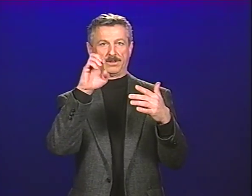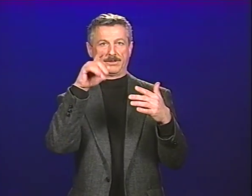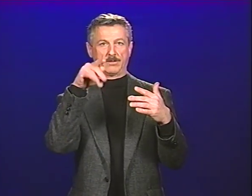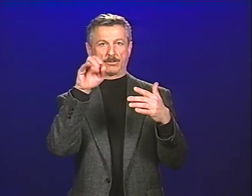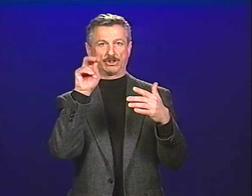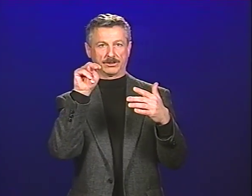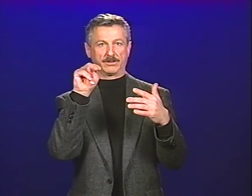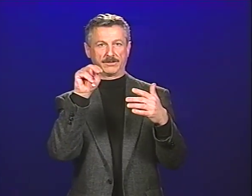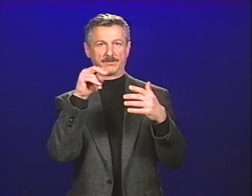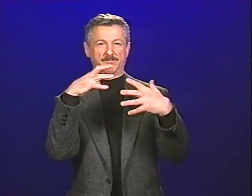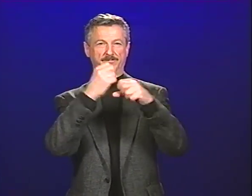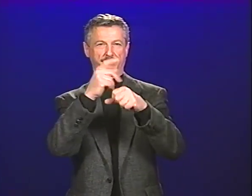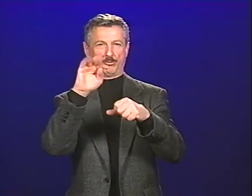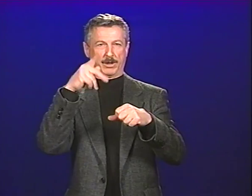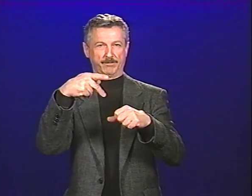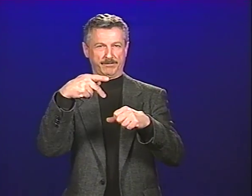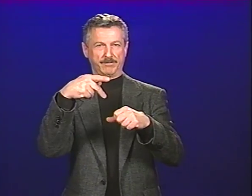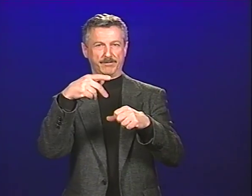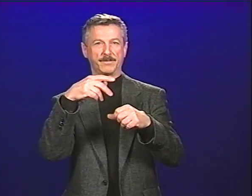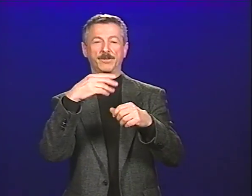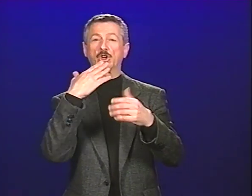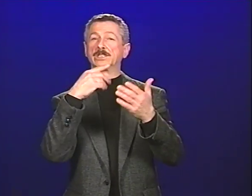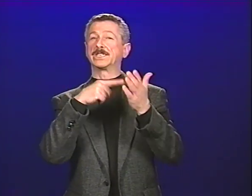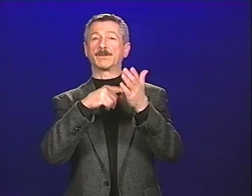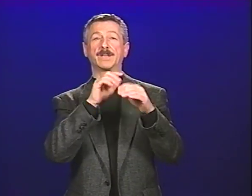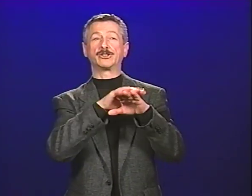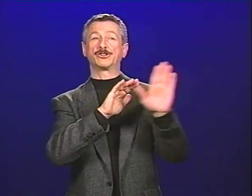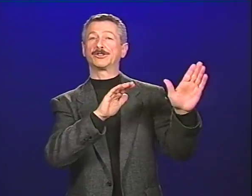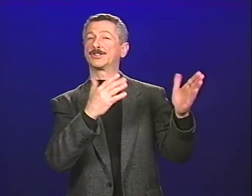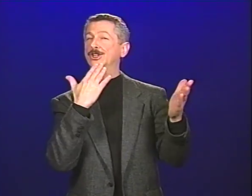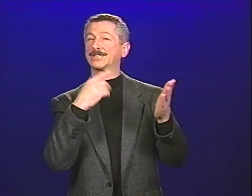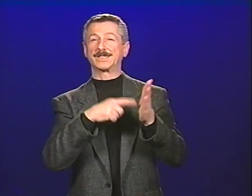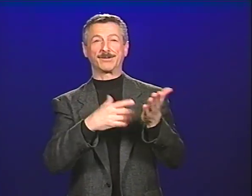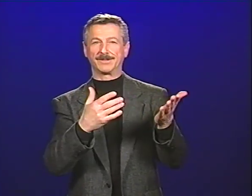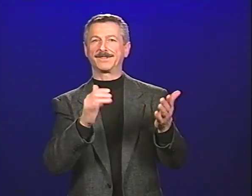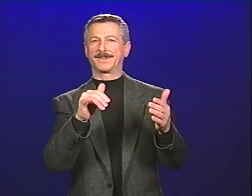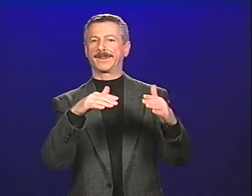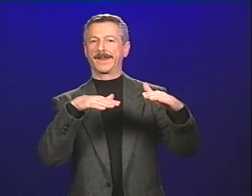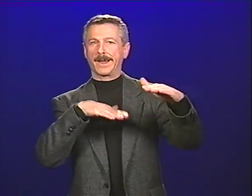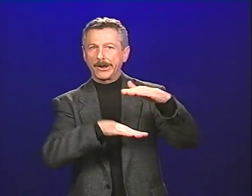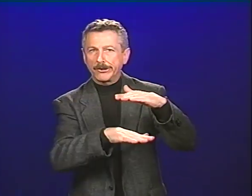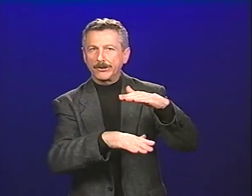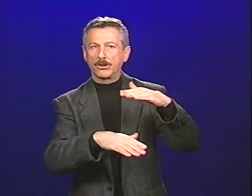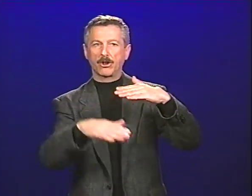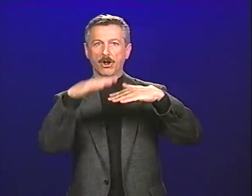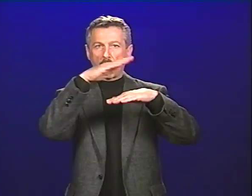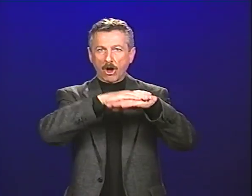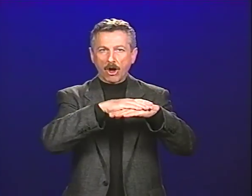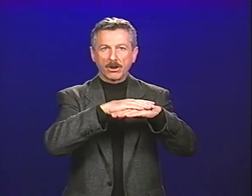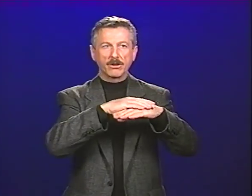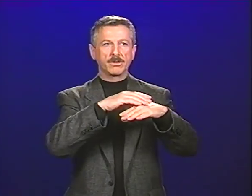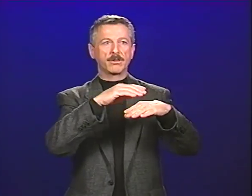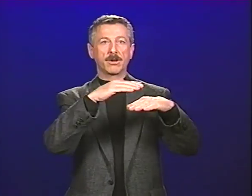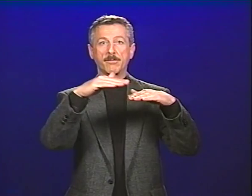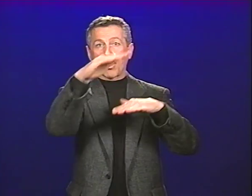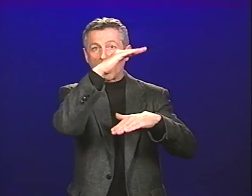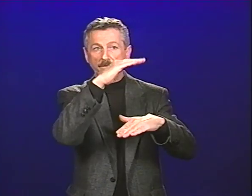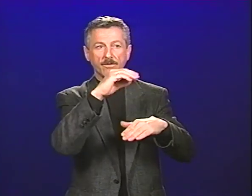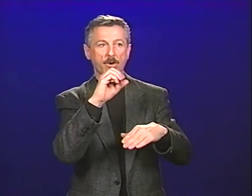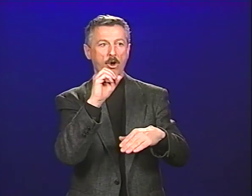Our next category is prepositions, abbreviated PREP. English examples include the words under,